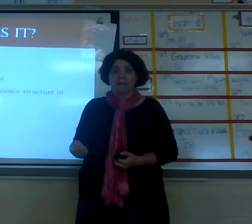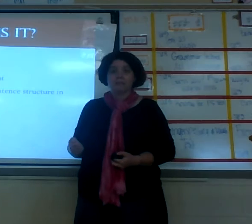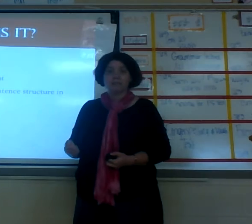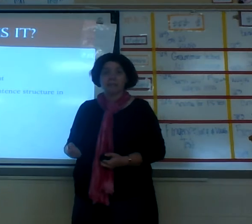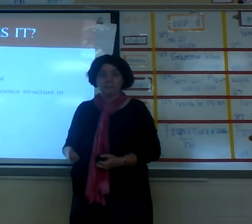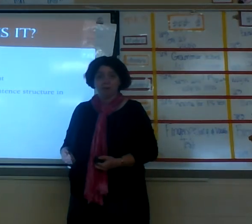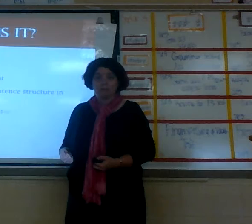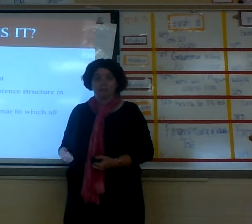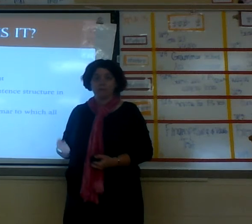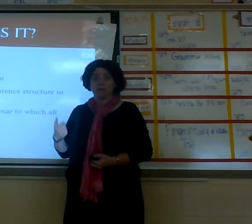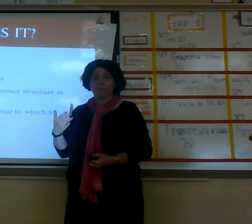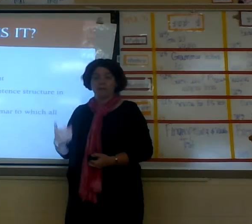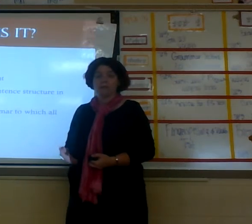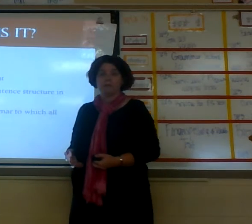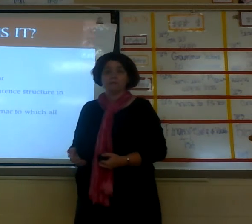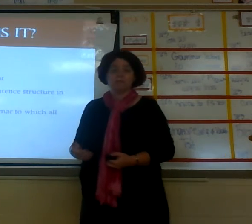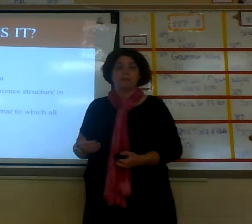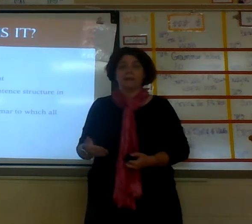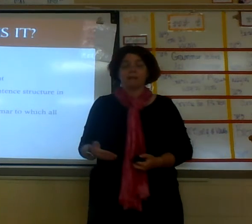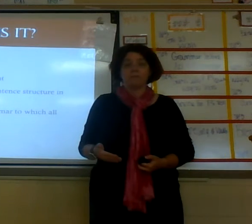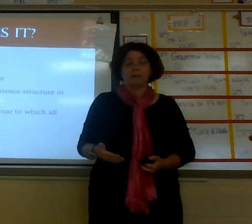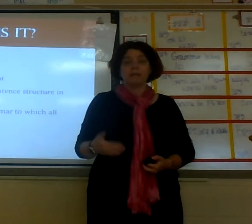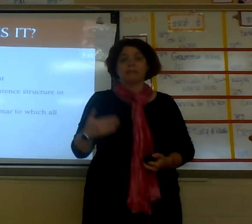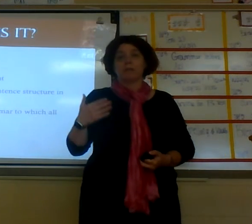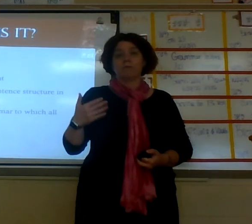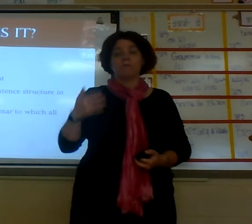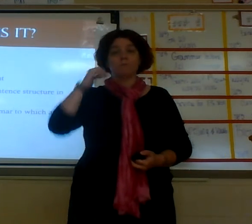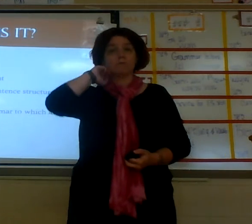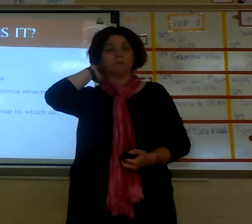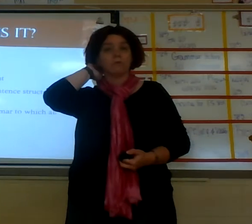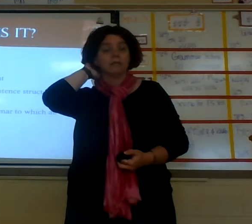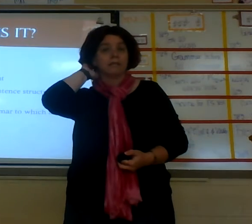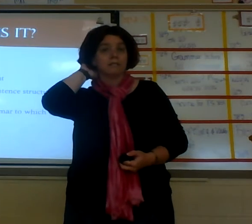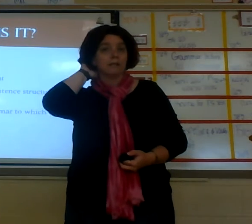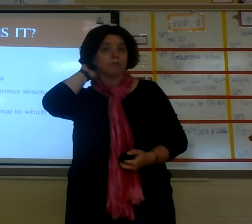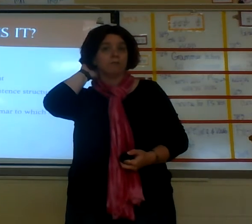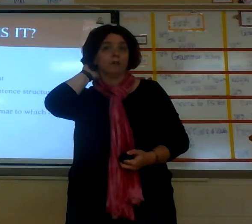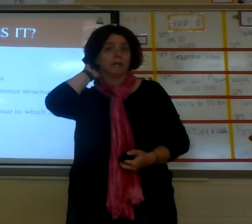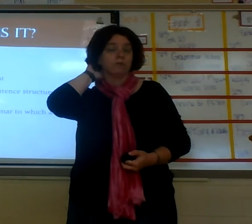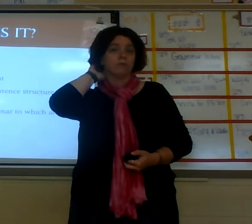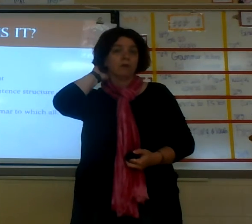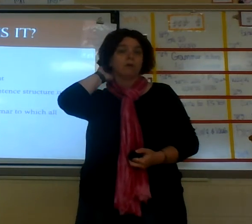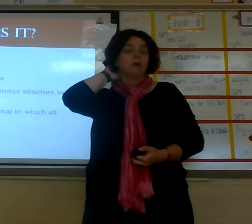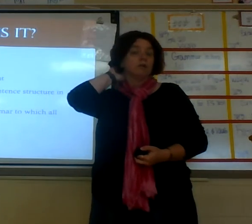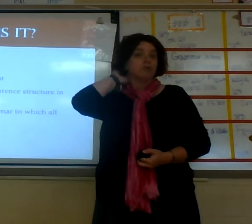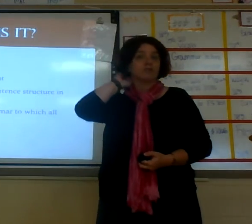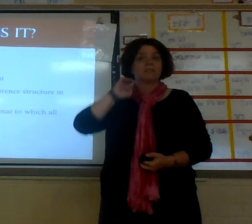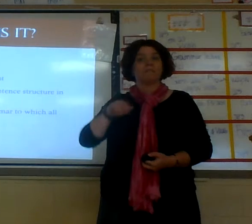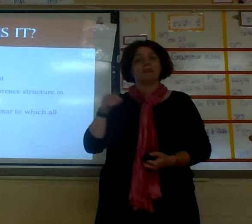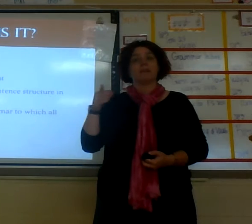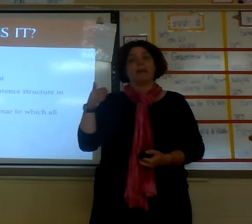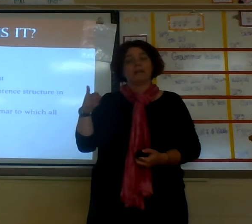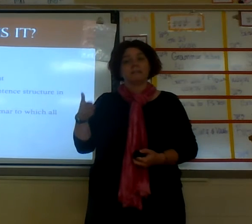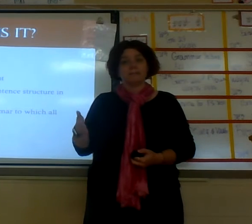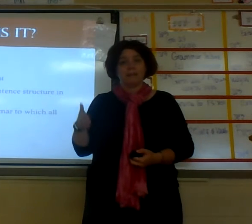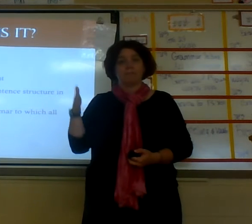a statement. You're not being negative about anything or refusal or saying like you don't like or don't know. You're just giving a statement or